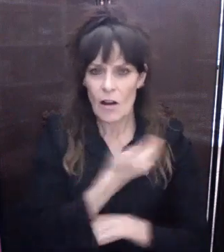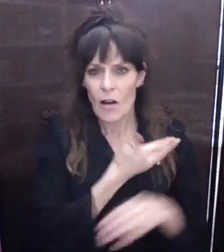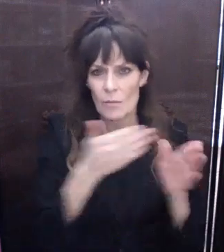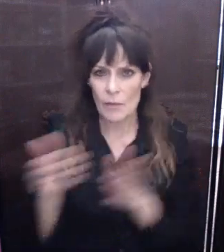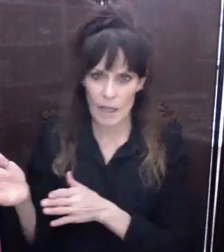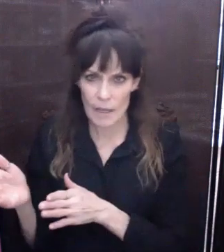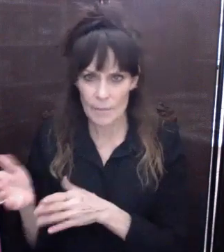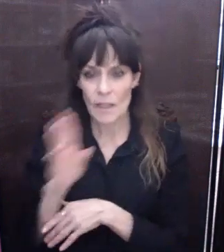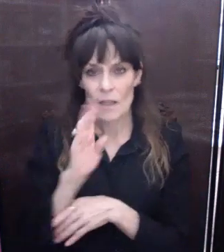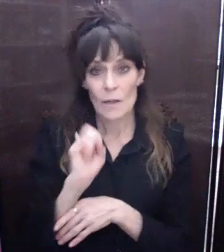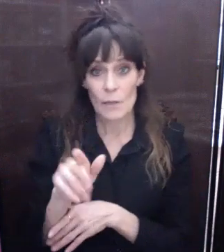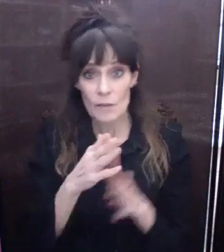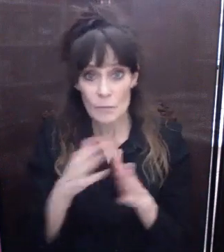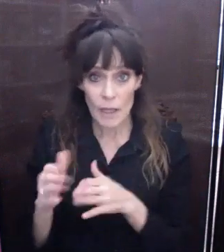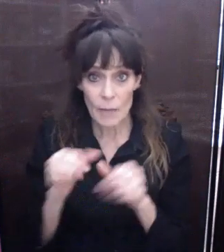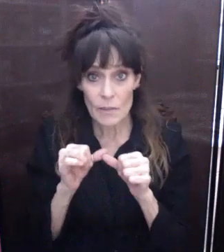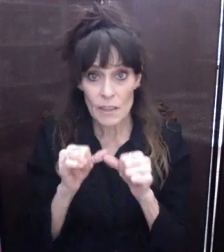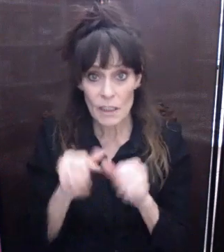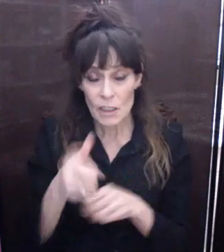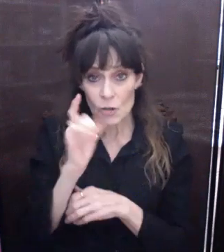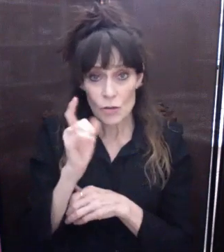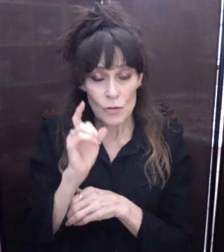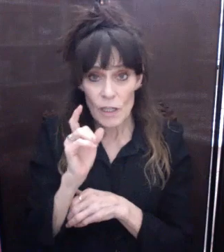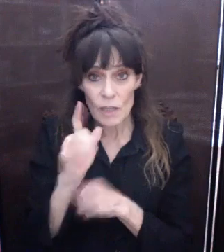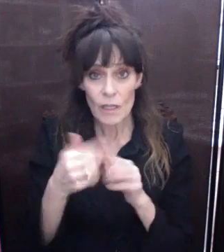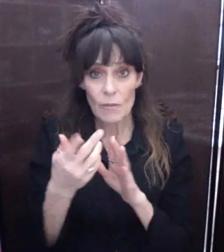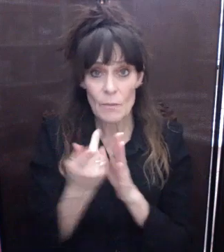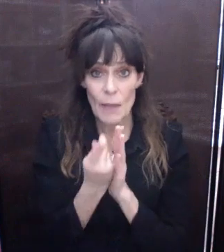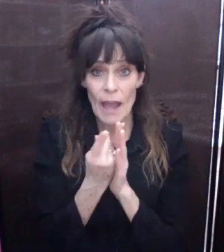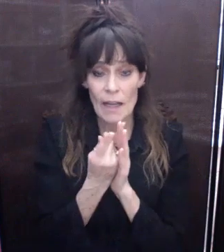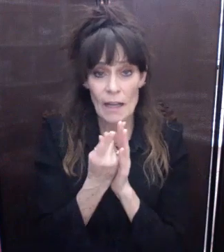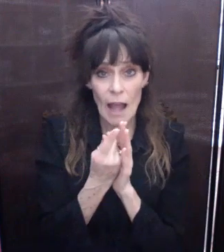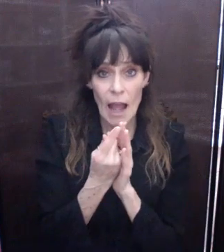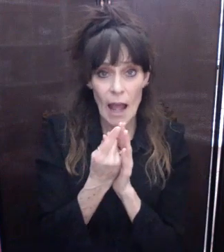plan was to continue to drink. When he went back out there after that